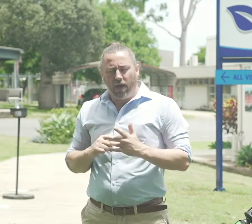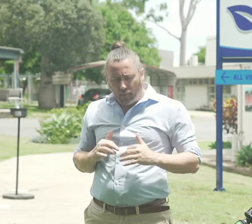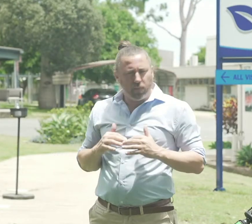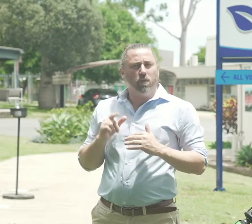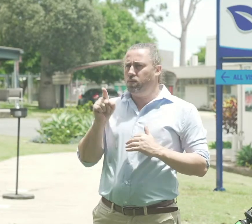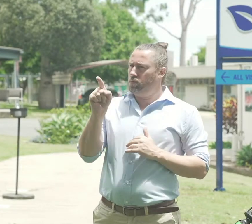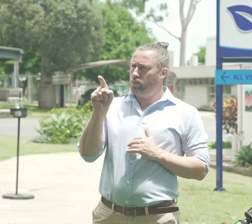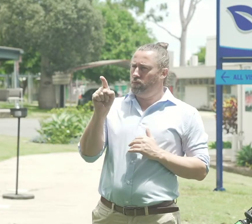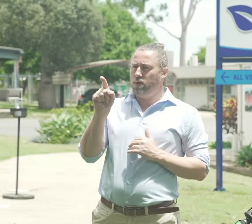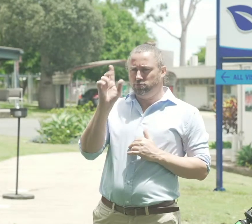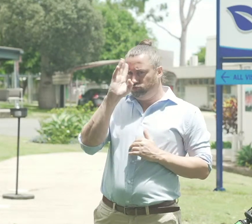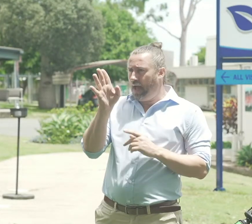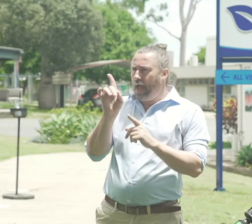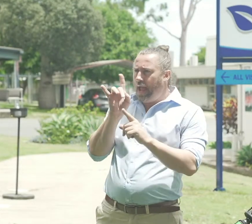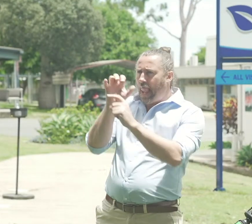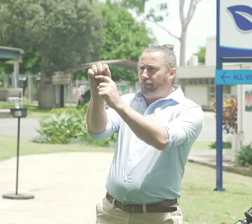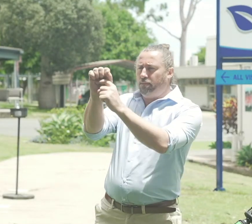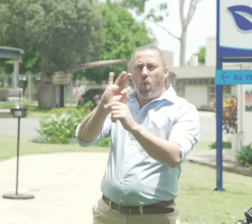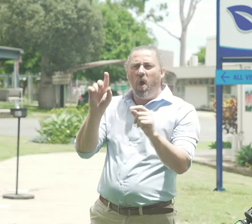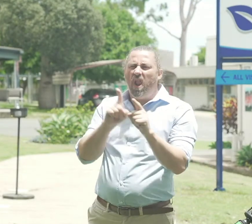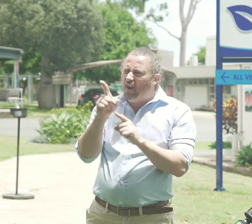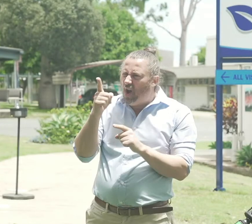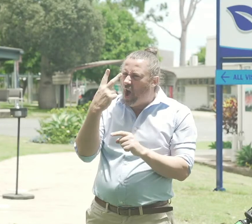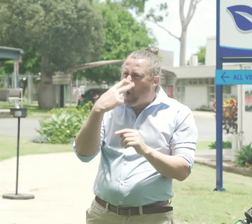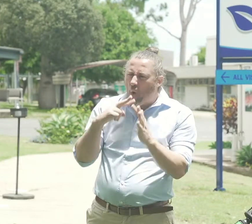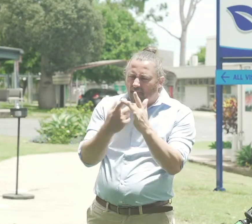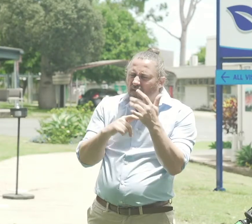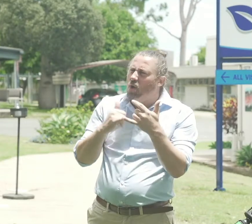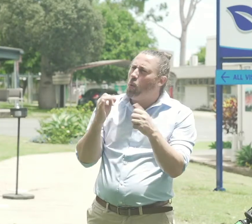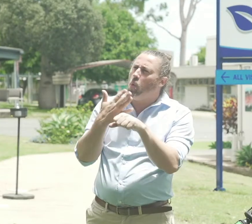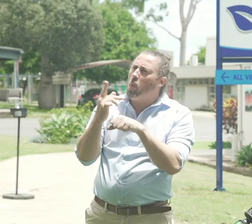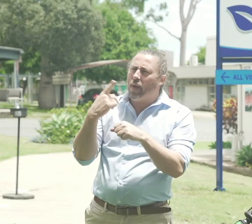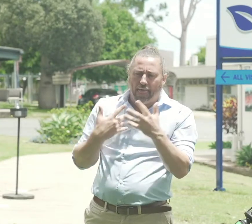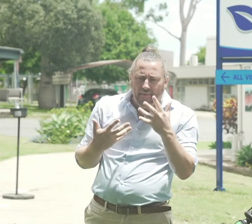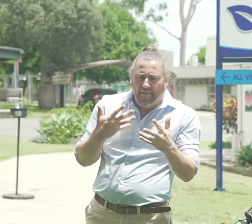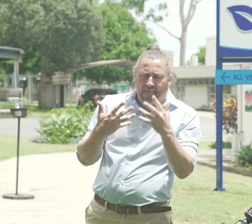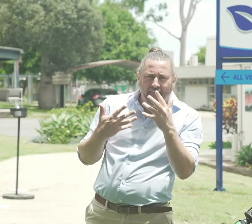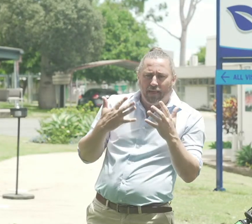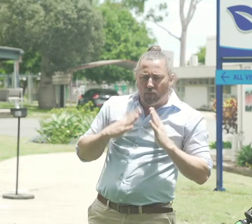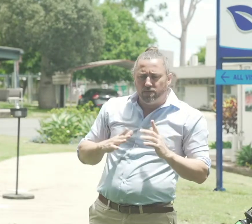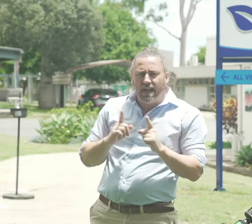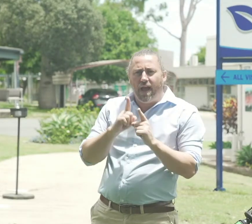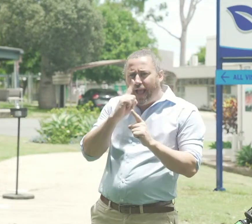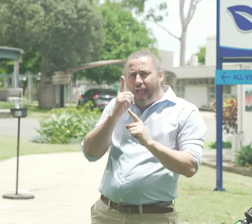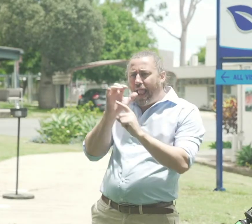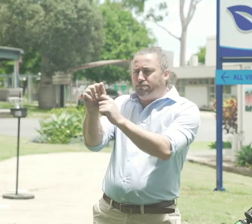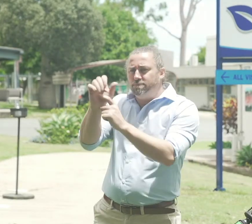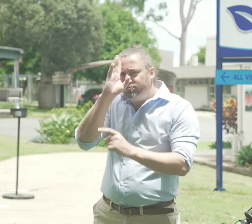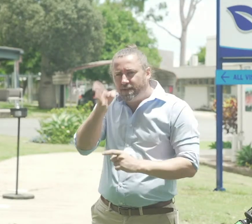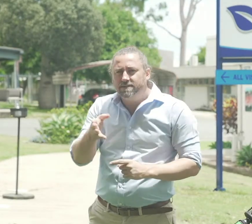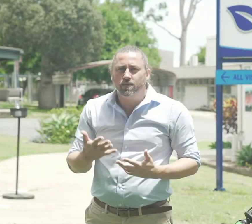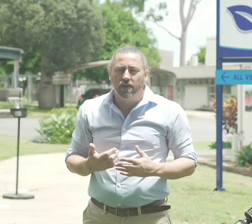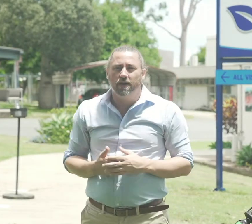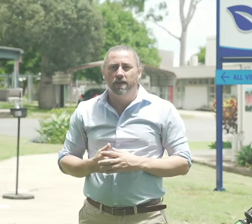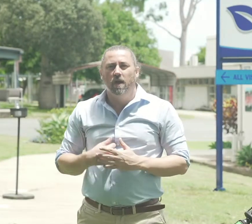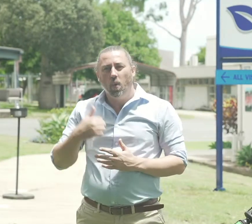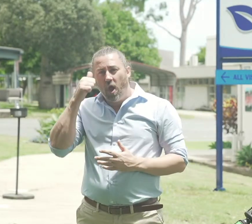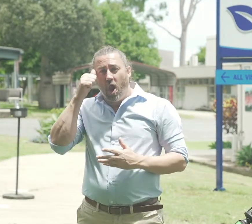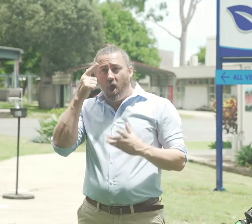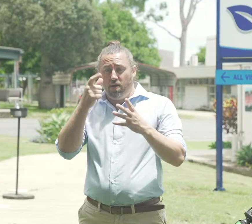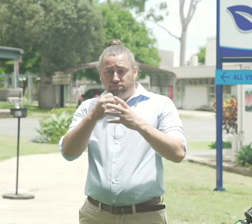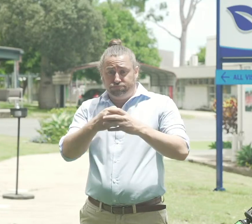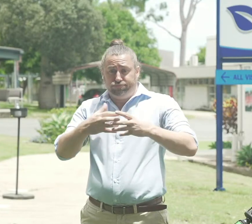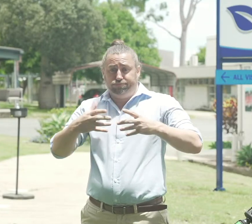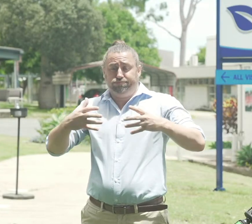concerned about their children and COVID-19. Also, we know that transmission, the peak of transmission has clearly passed.